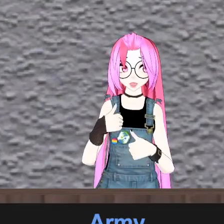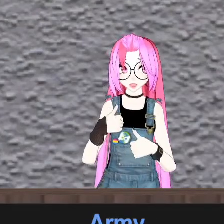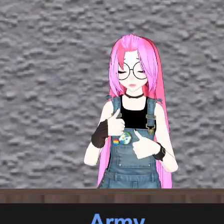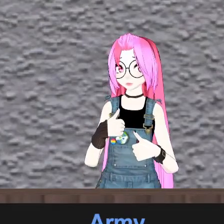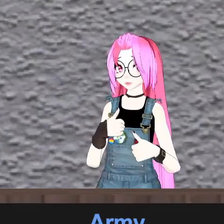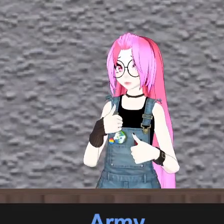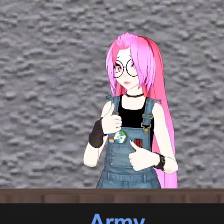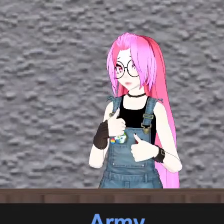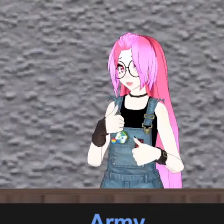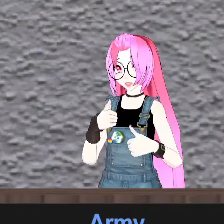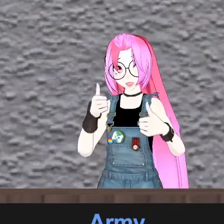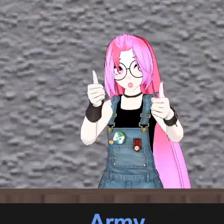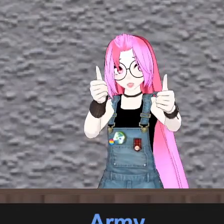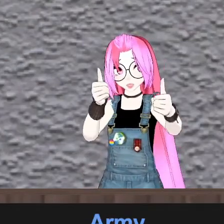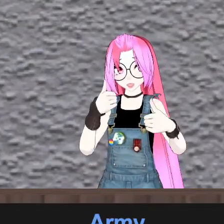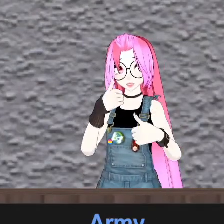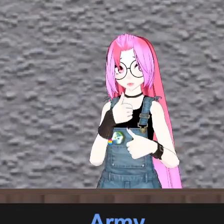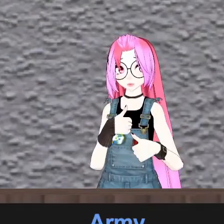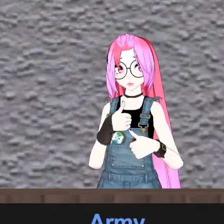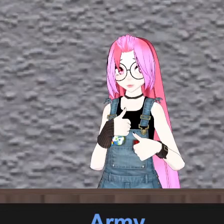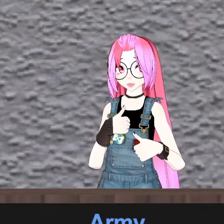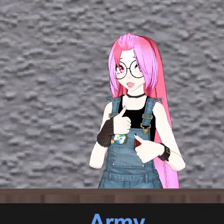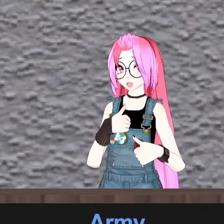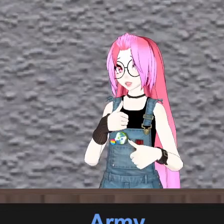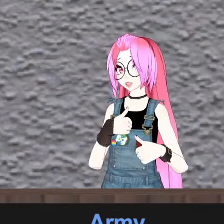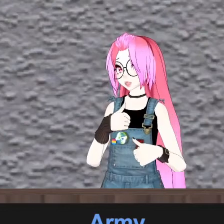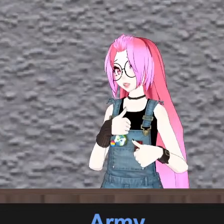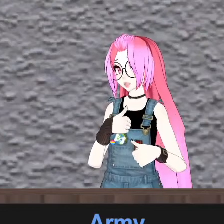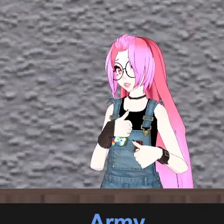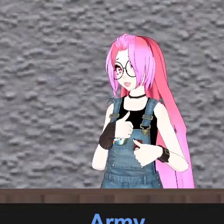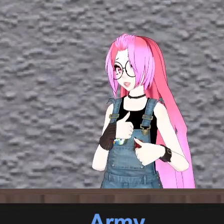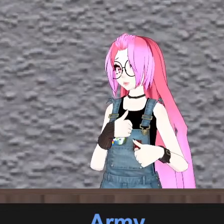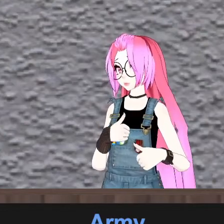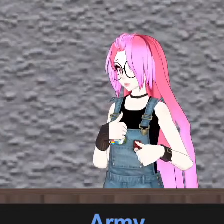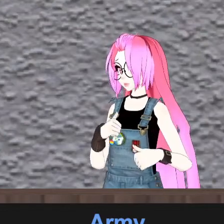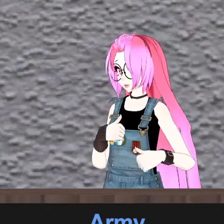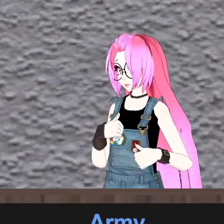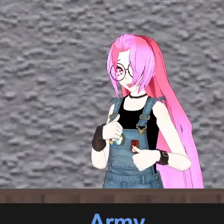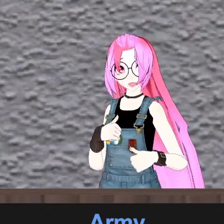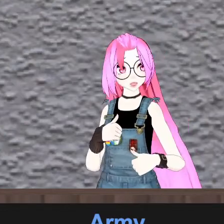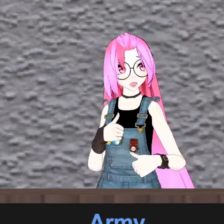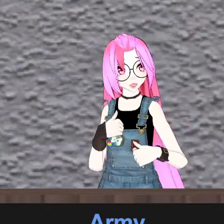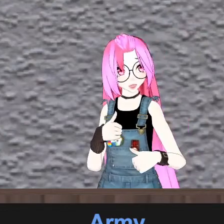Army. Army, 2 A hands. It's like you're holding a gun to your chest. Army.